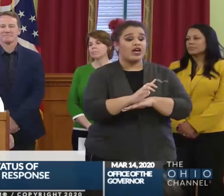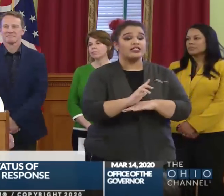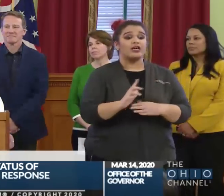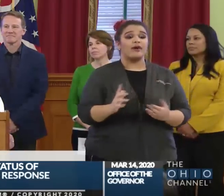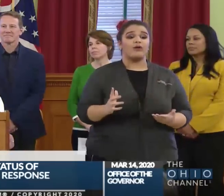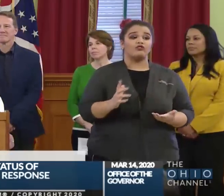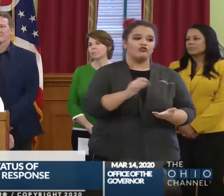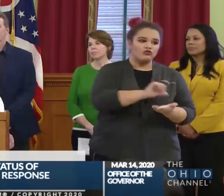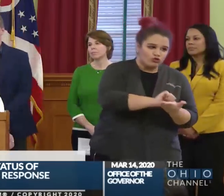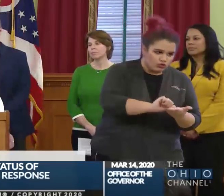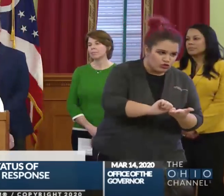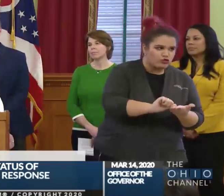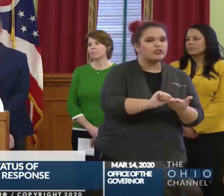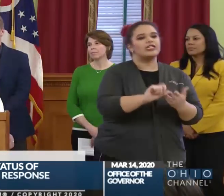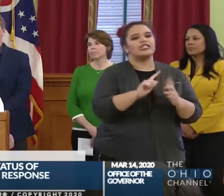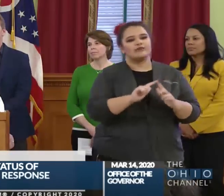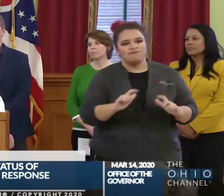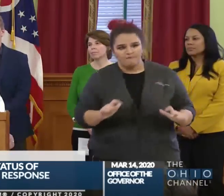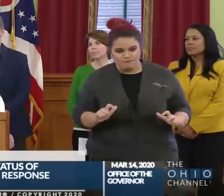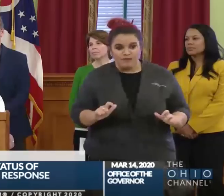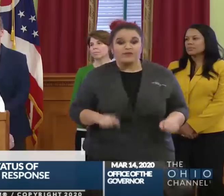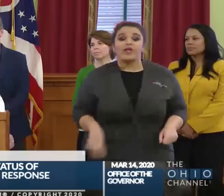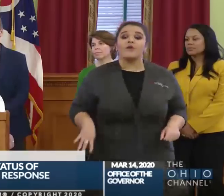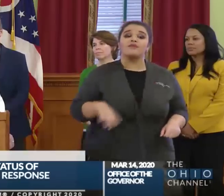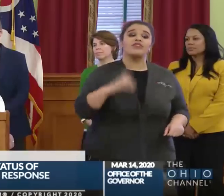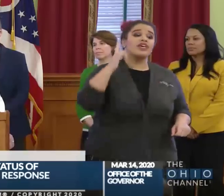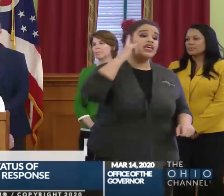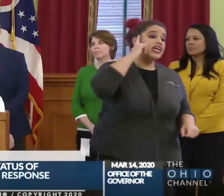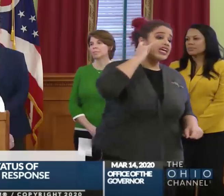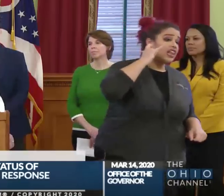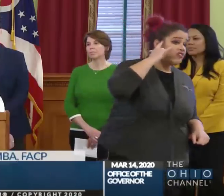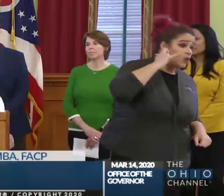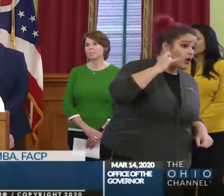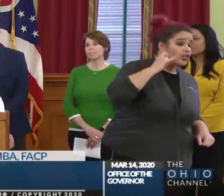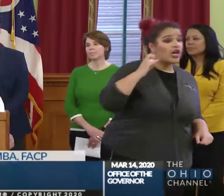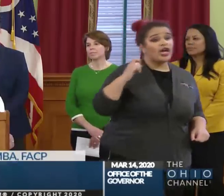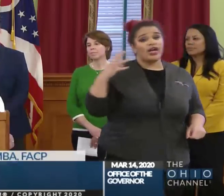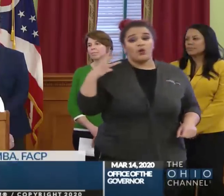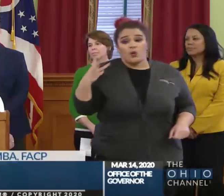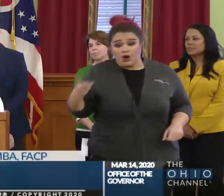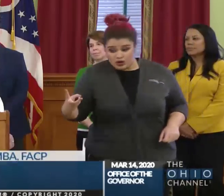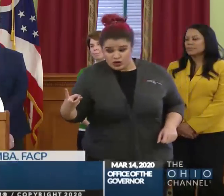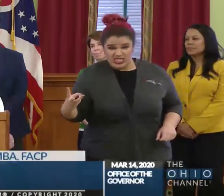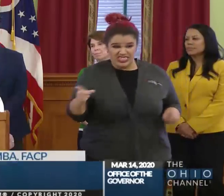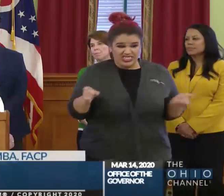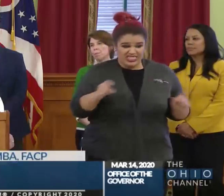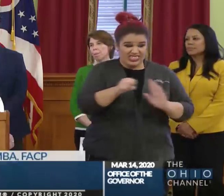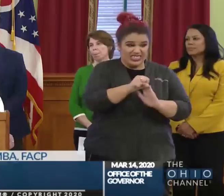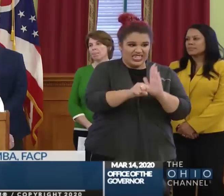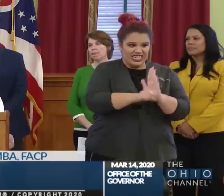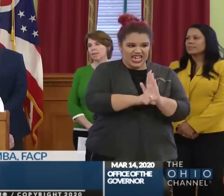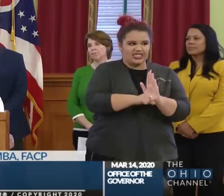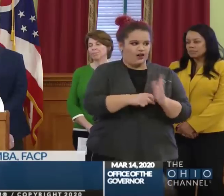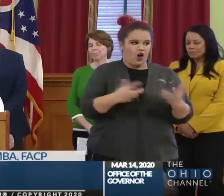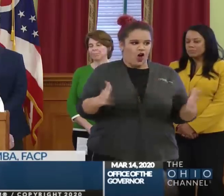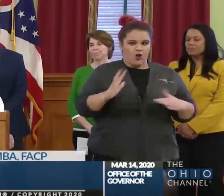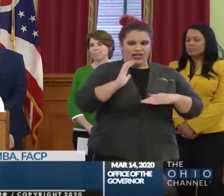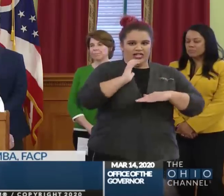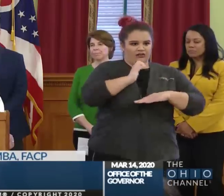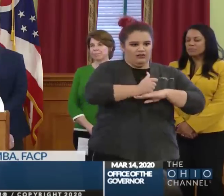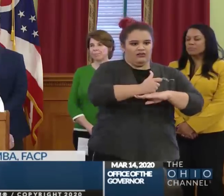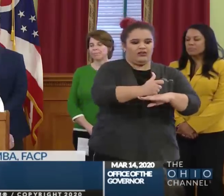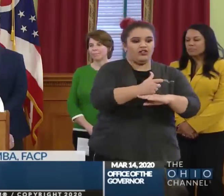the state of Washington and in California that have had to implement some of these things already. At this point, we're trying to get ahead of it by having criteria in